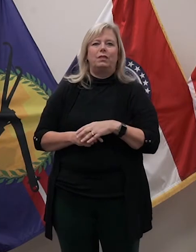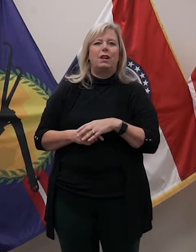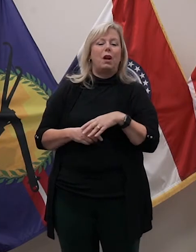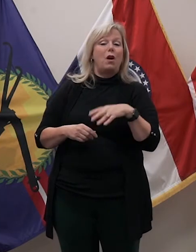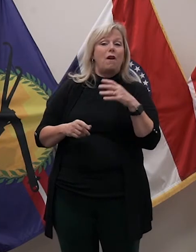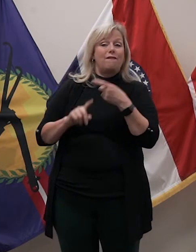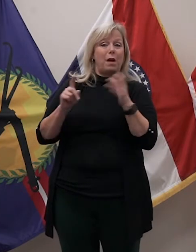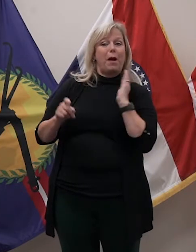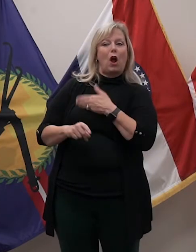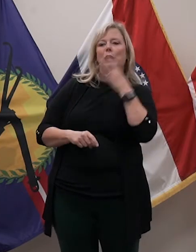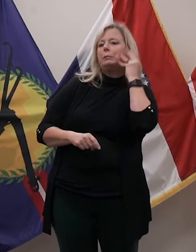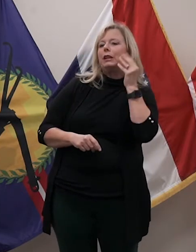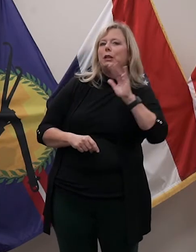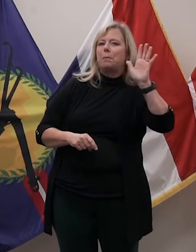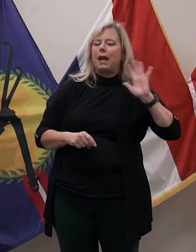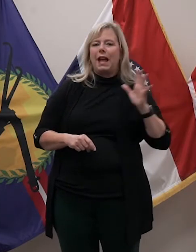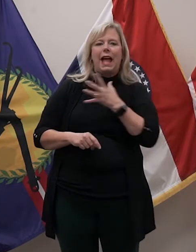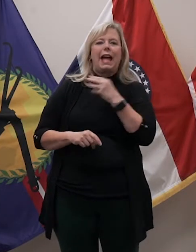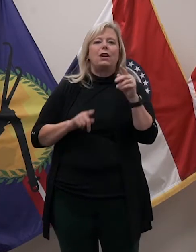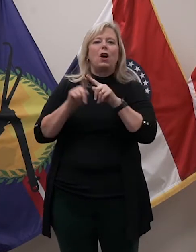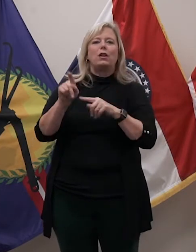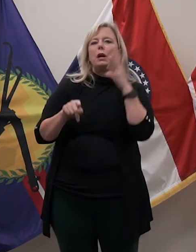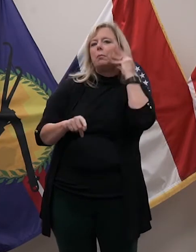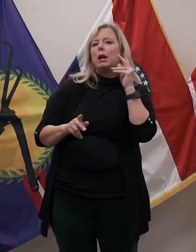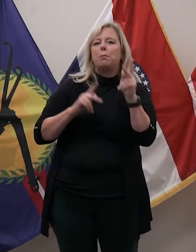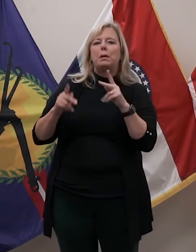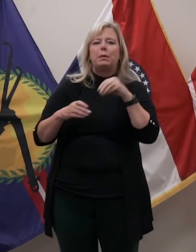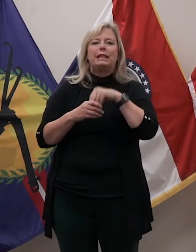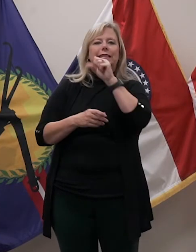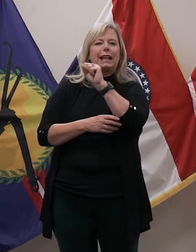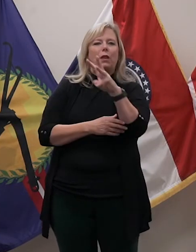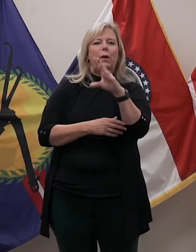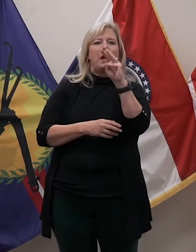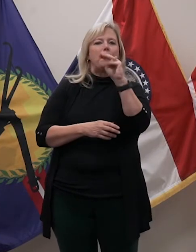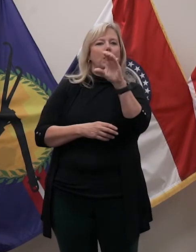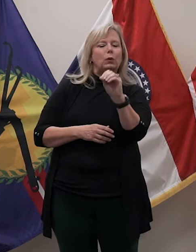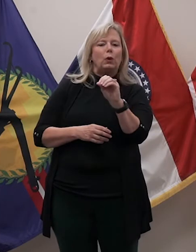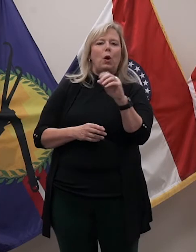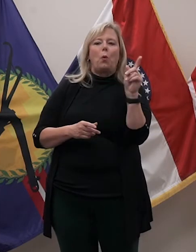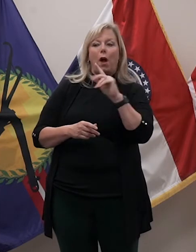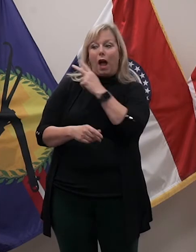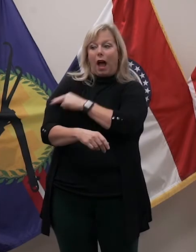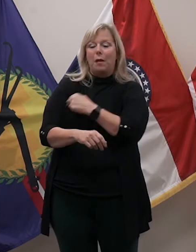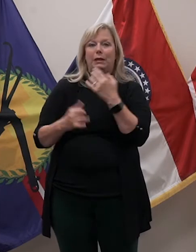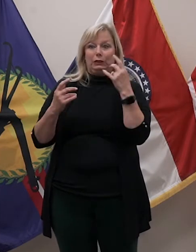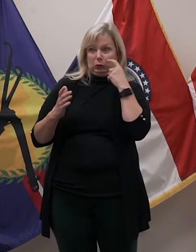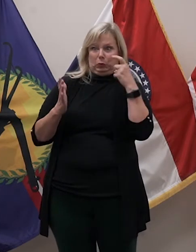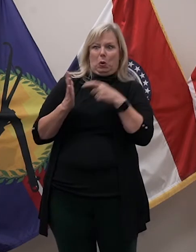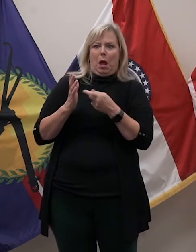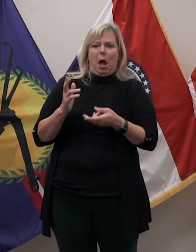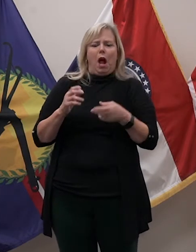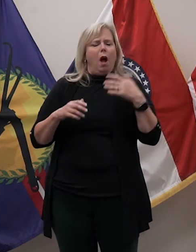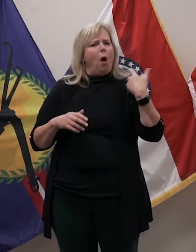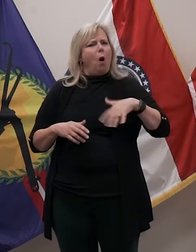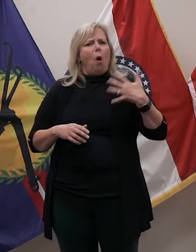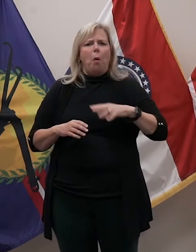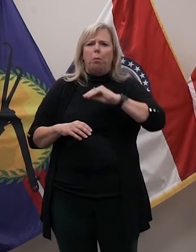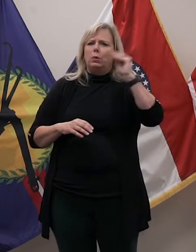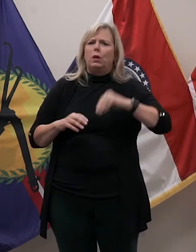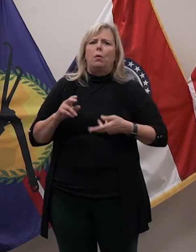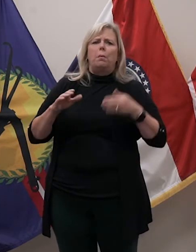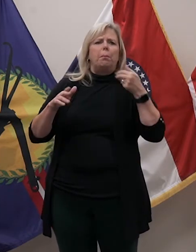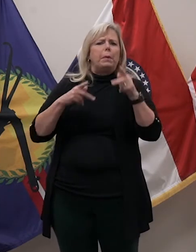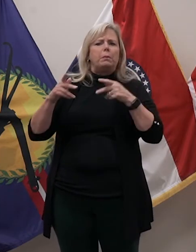based on our own experience and the experience of those in Southwest Missouri, where hospitals are seeing record levels